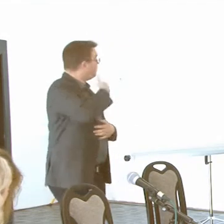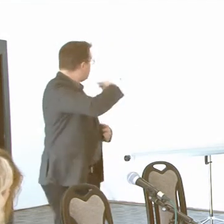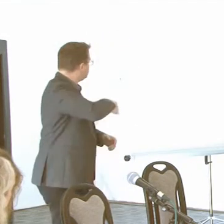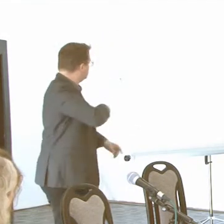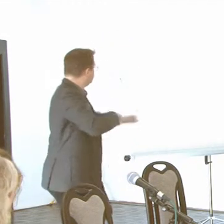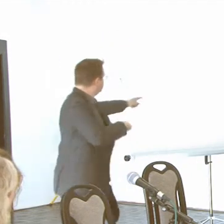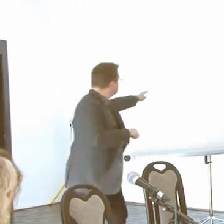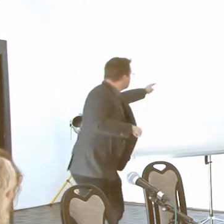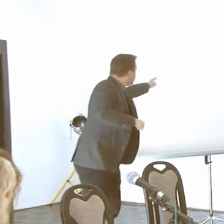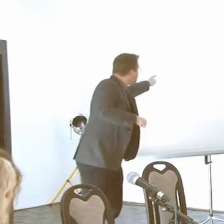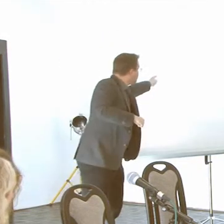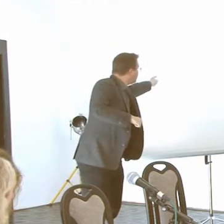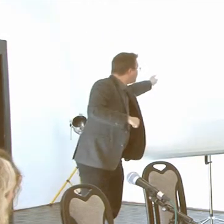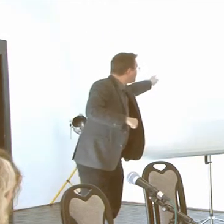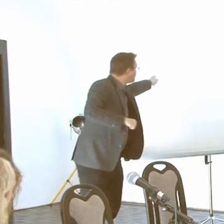Most important thing is the last one here.